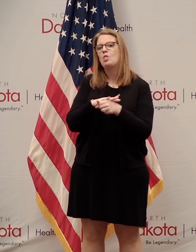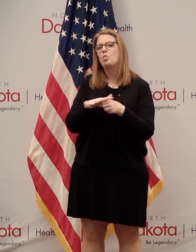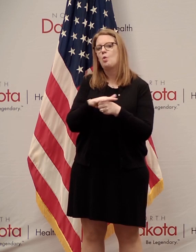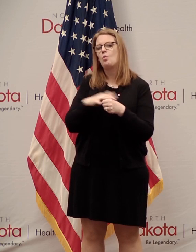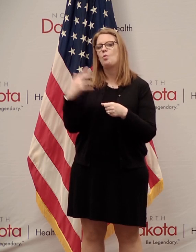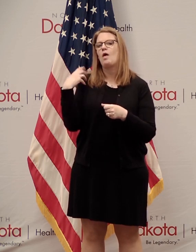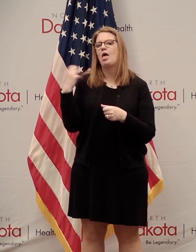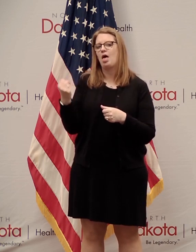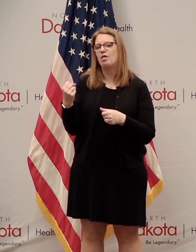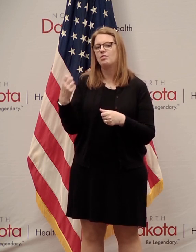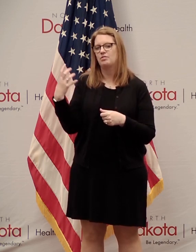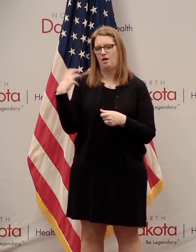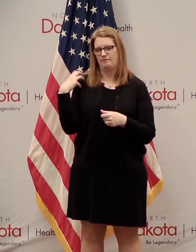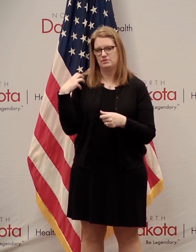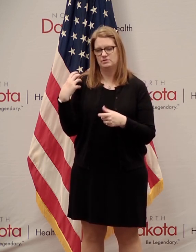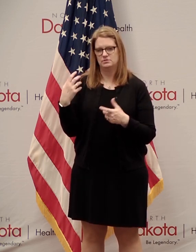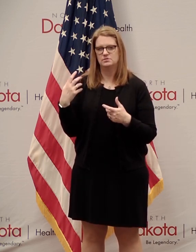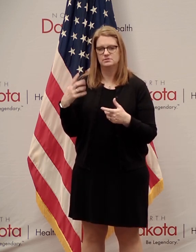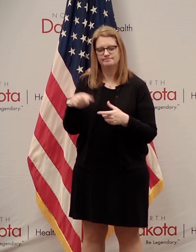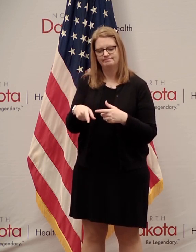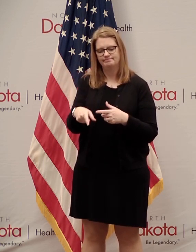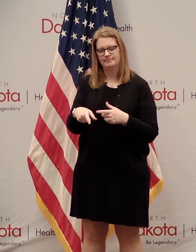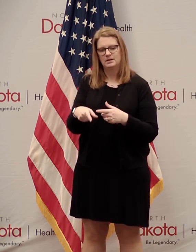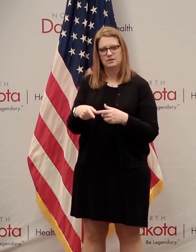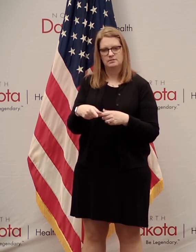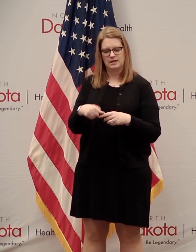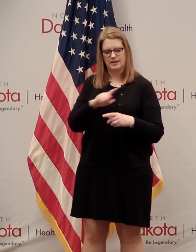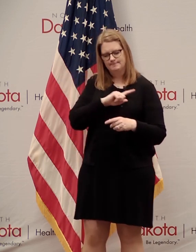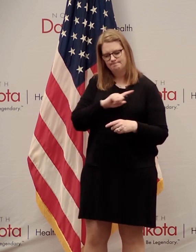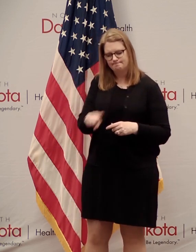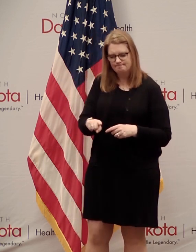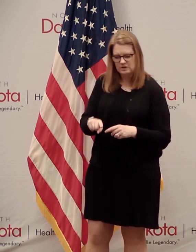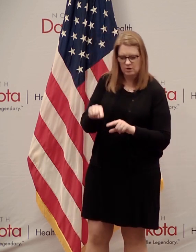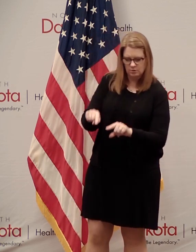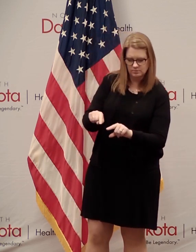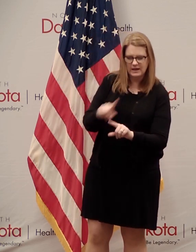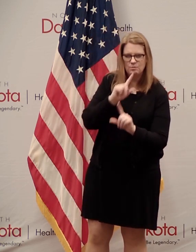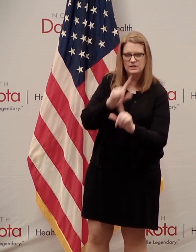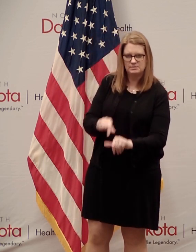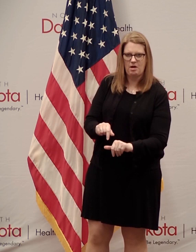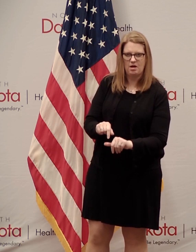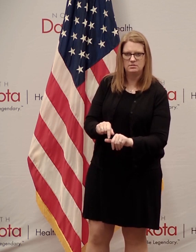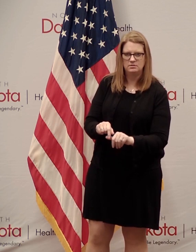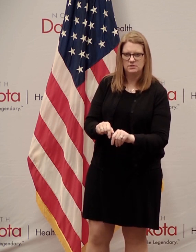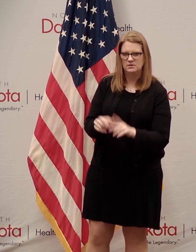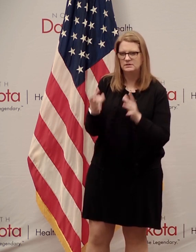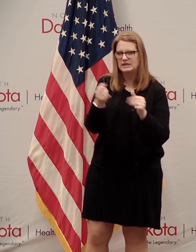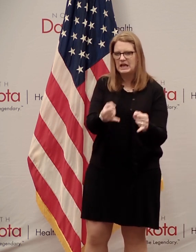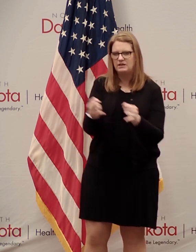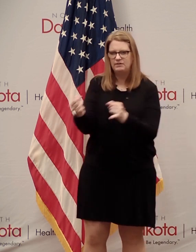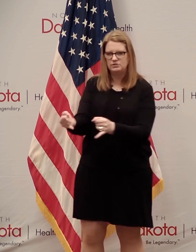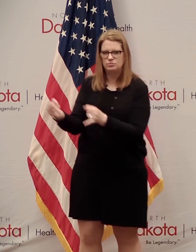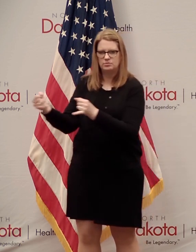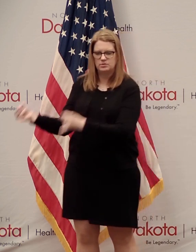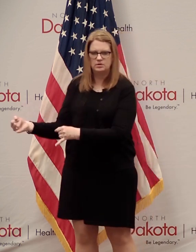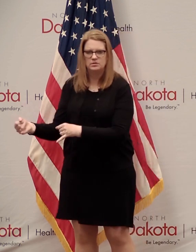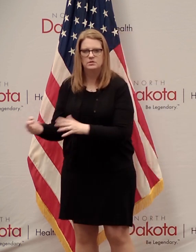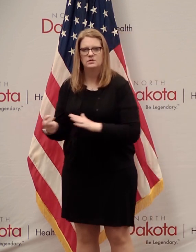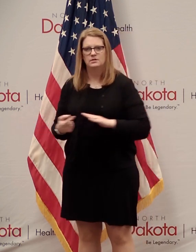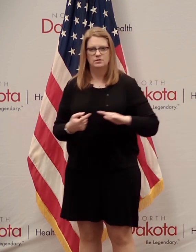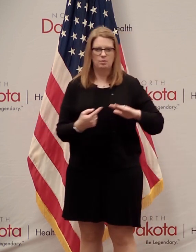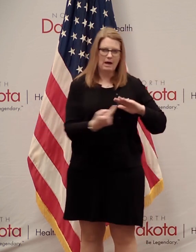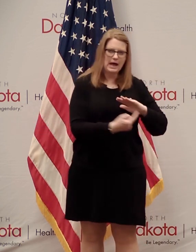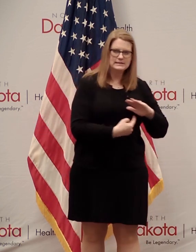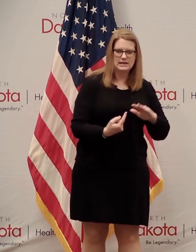to take action through a whole community approach, and then they can respond better on a case-by-case basis through isolation or quarantine